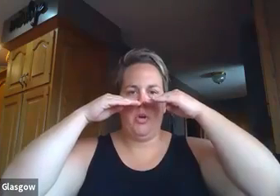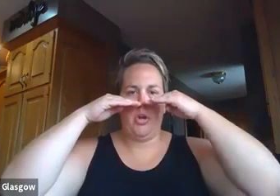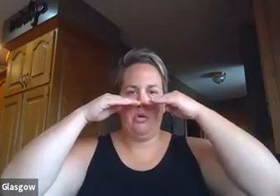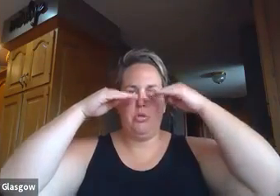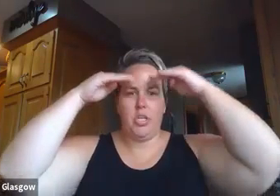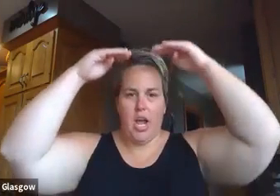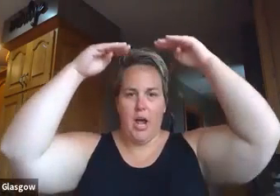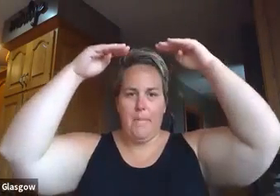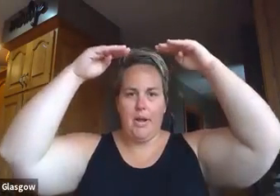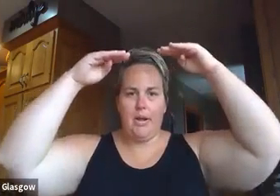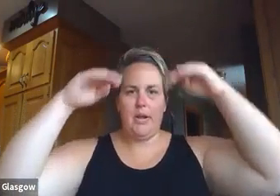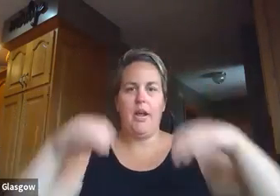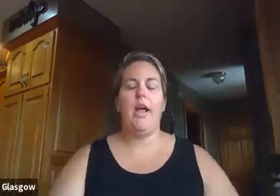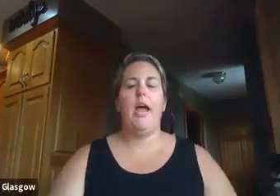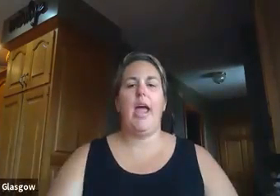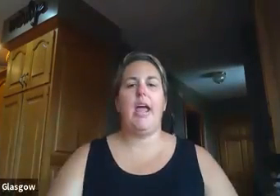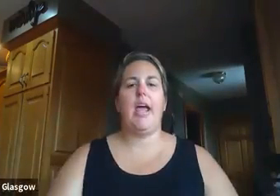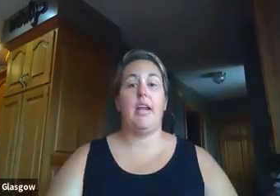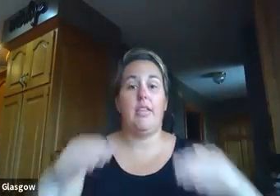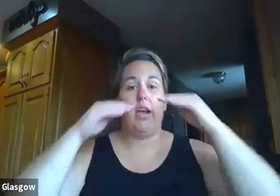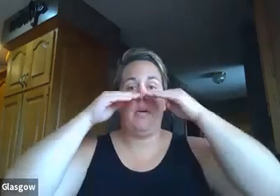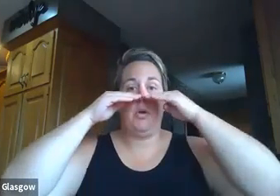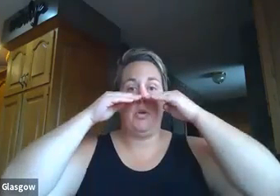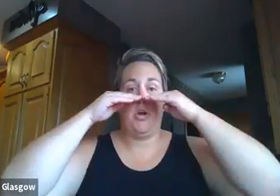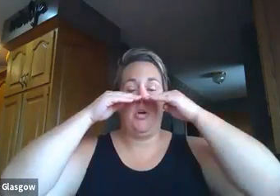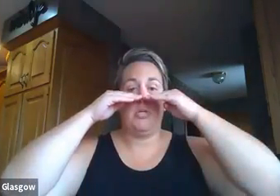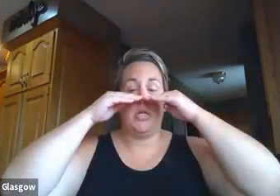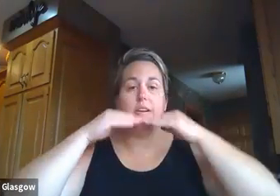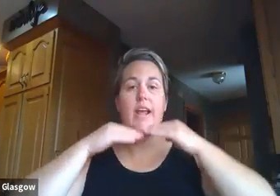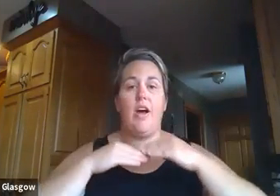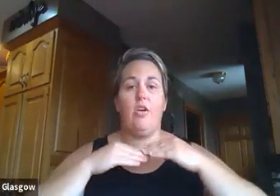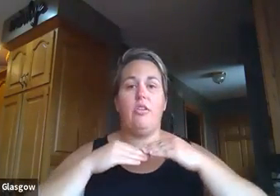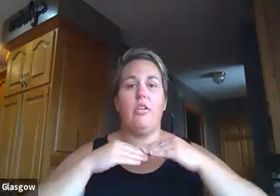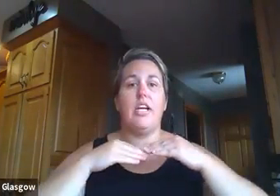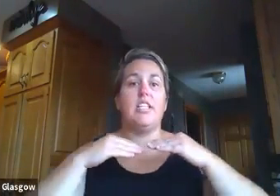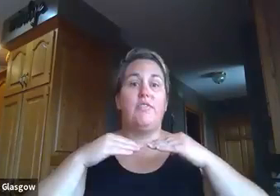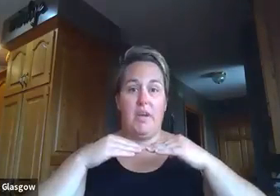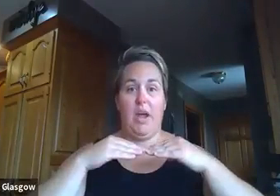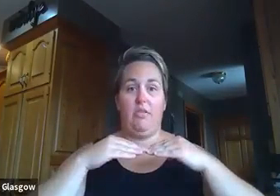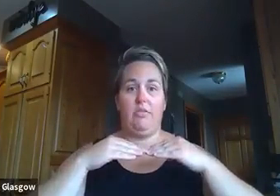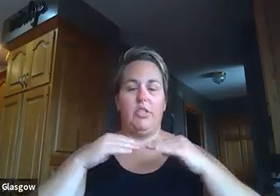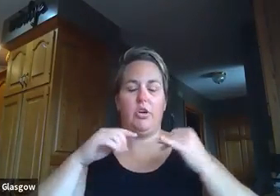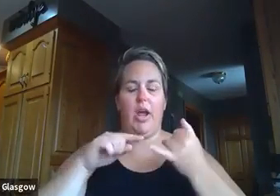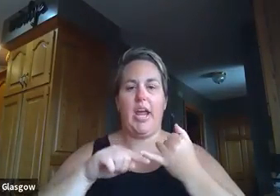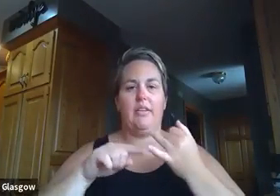your nose up. And anything from your nose down is female. So aunt,